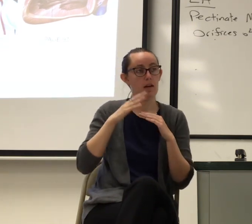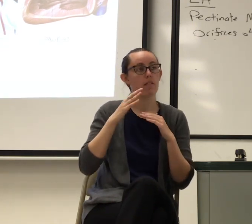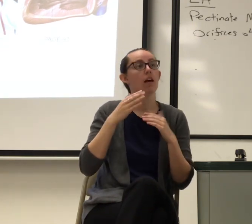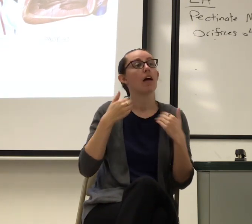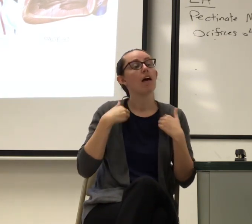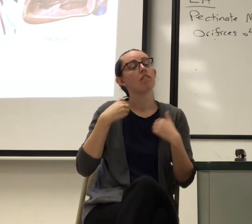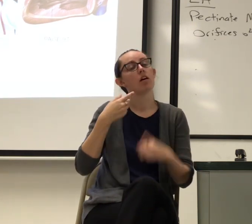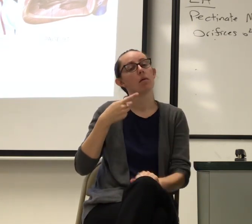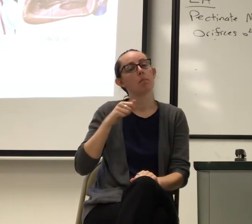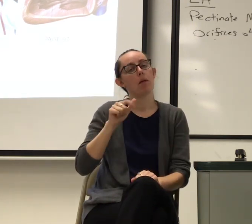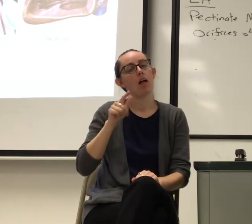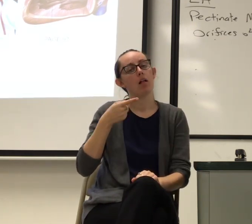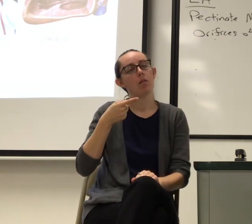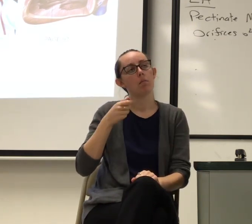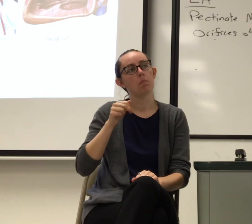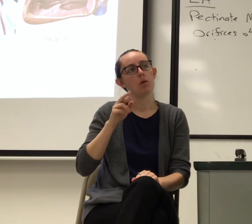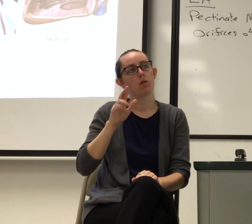there too.